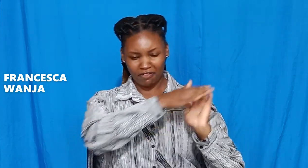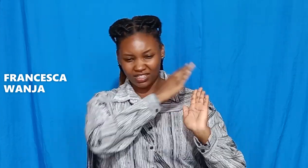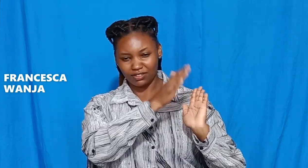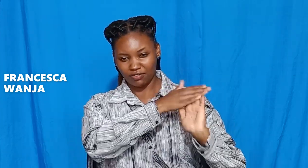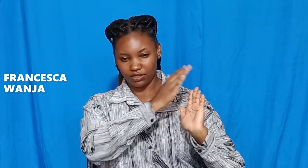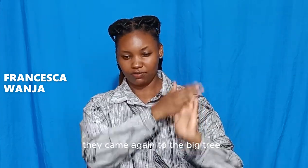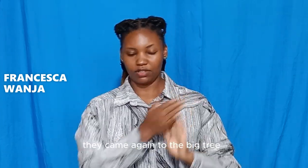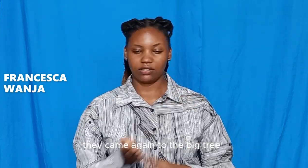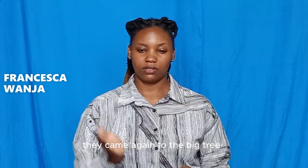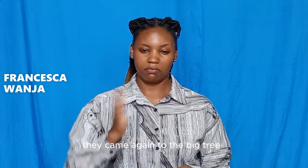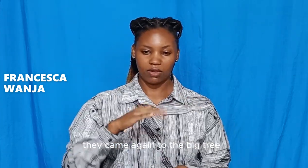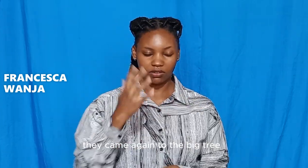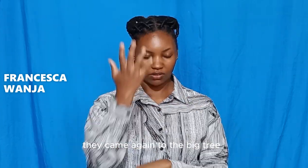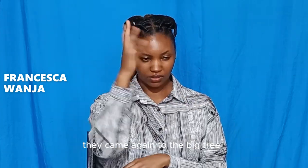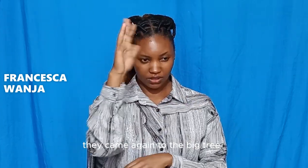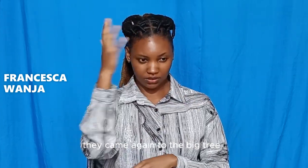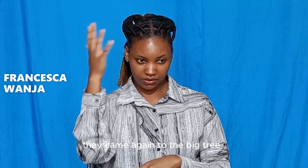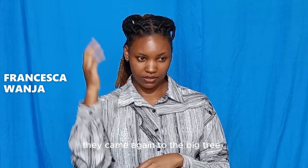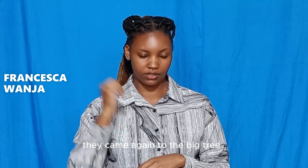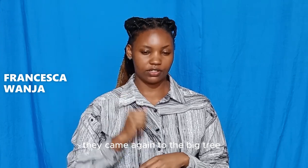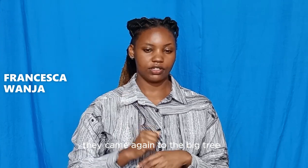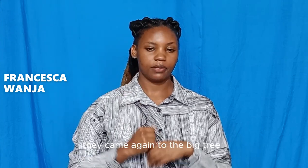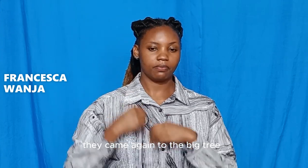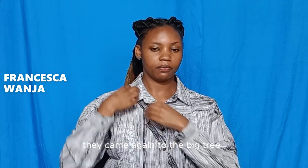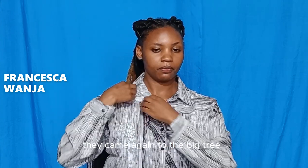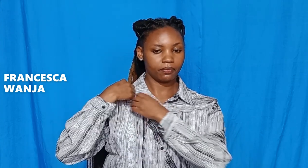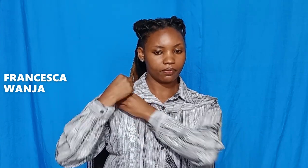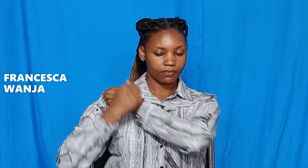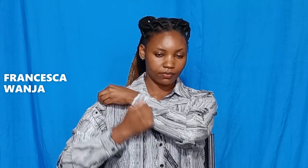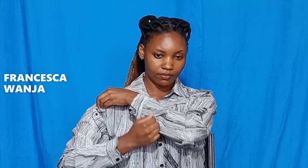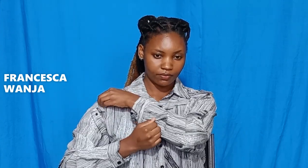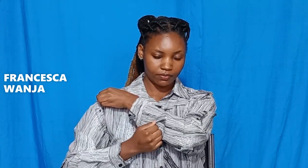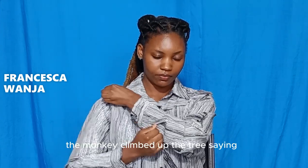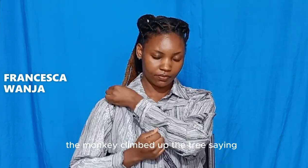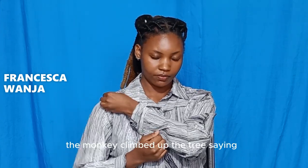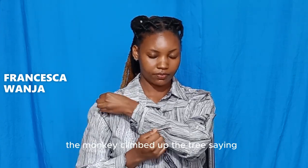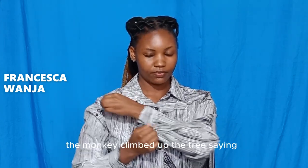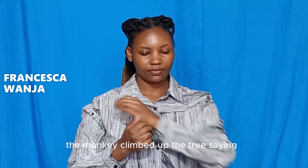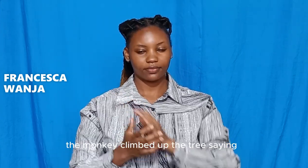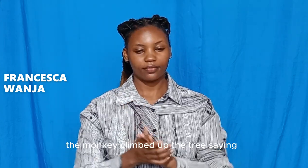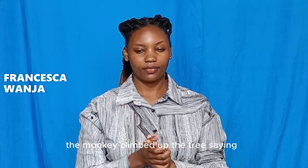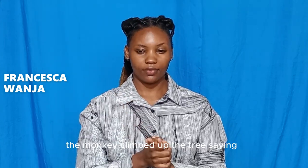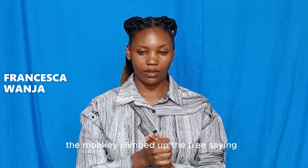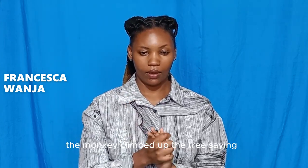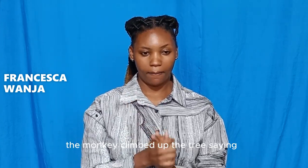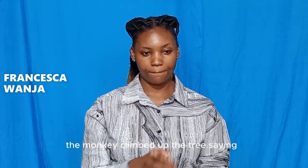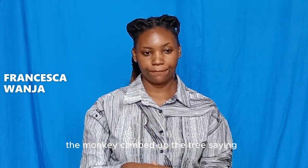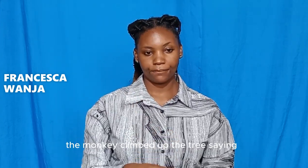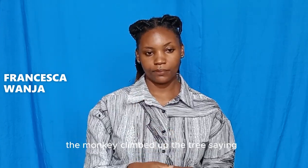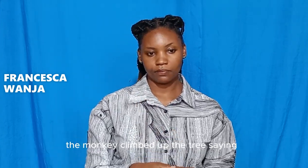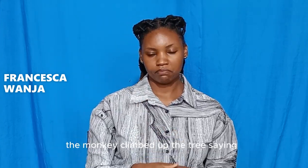They came again to the big tree. The monkey climbed up the tree saying,